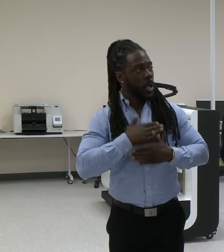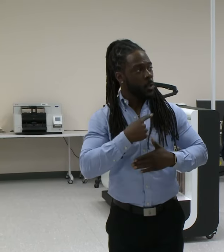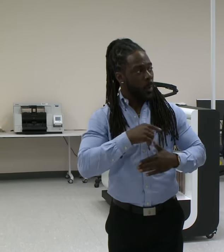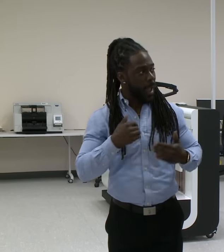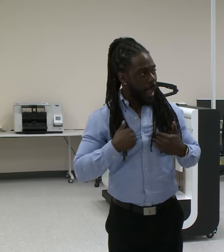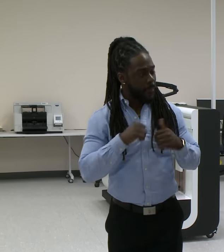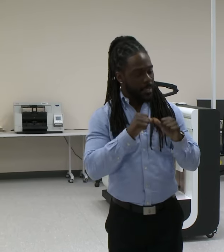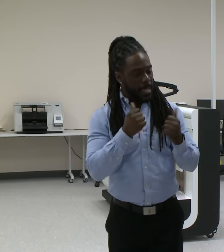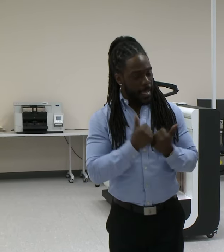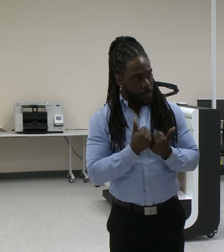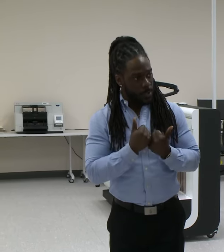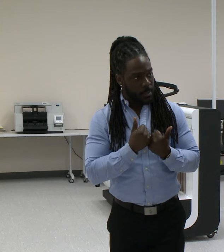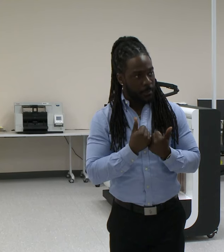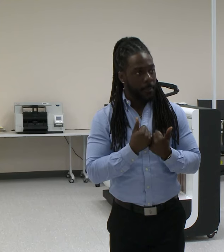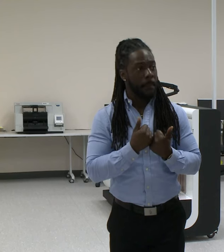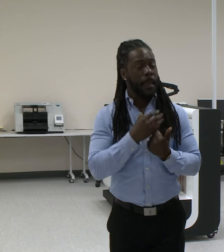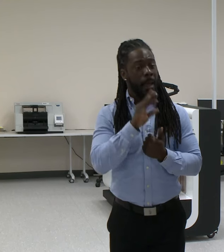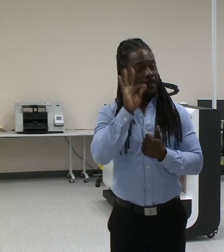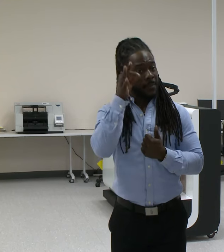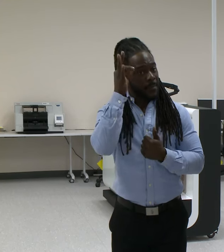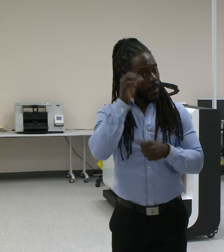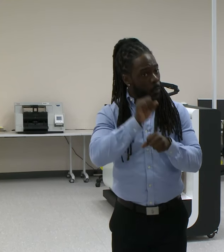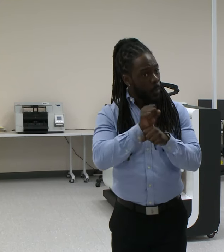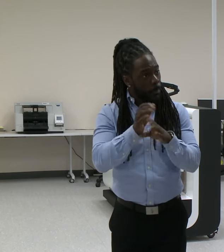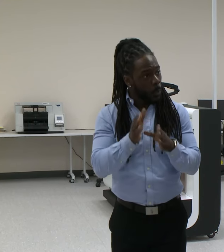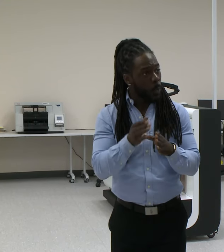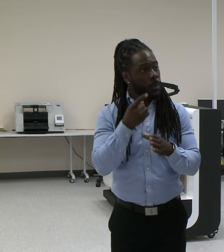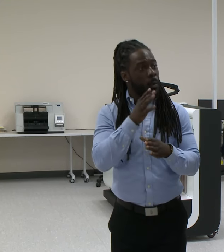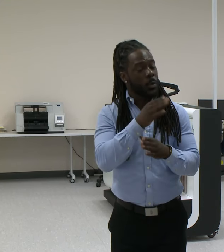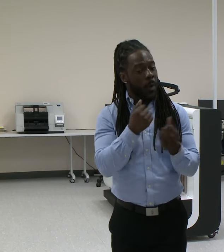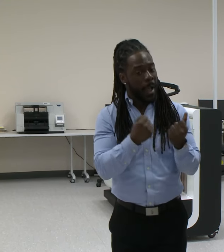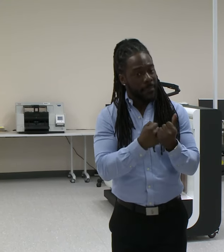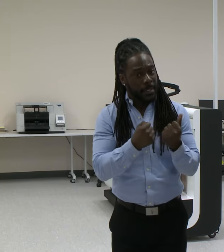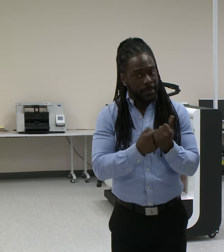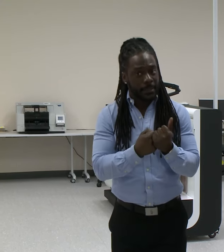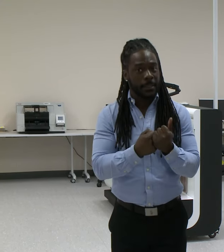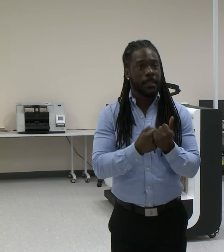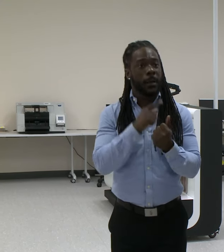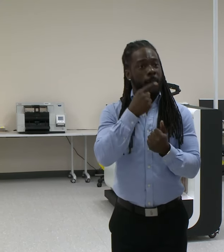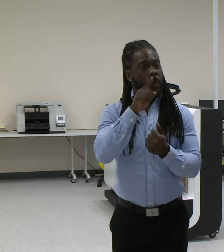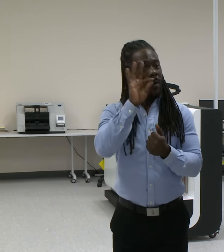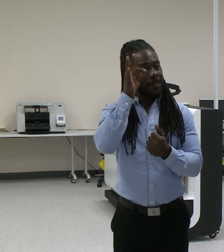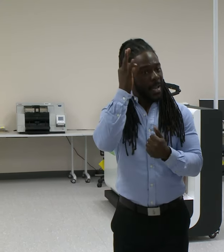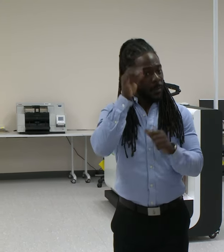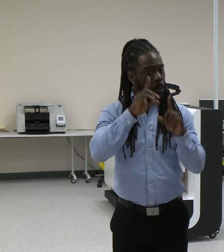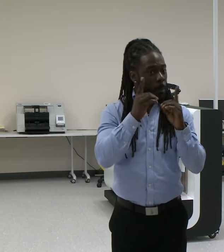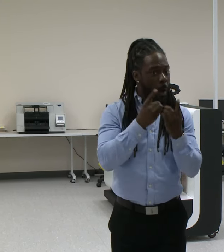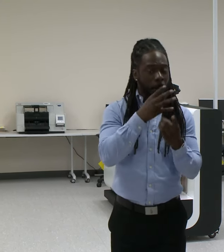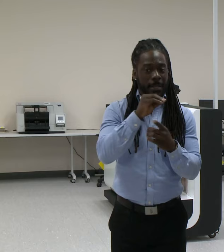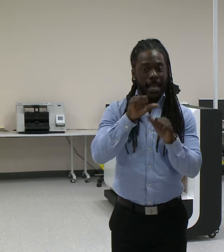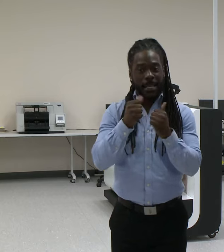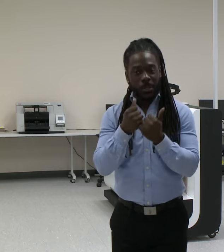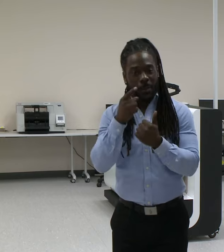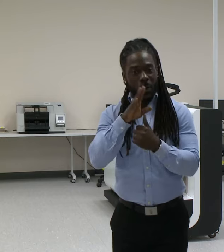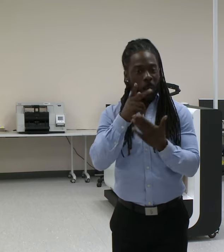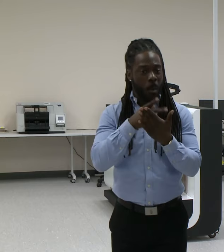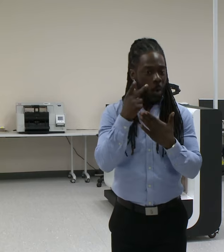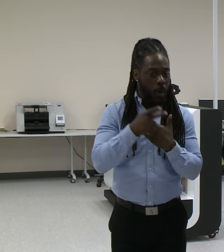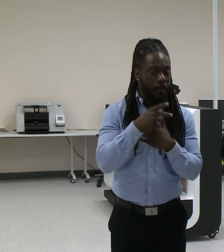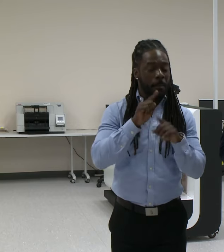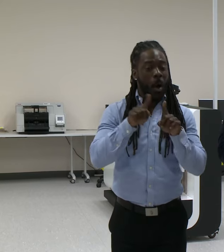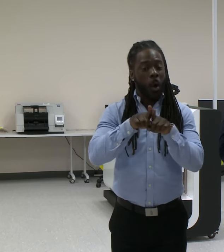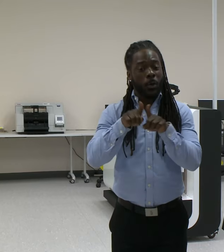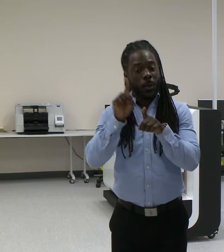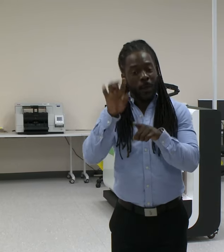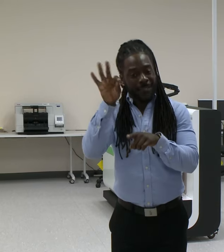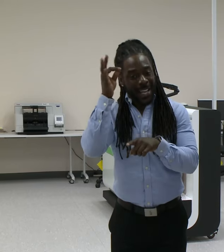agency and as federal employees for your advocacy for federal departments and agencies and their programs, but also for federal employees,